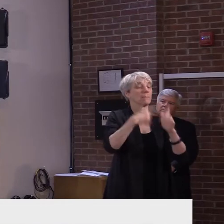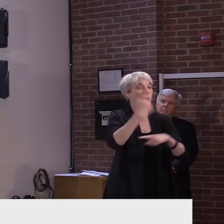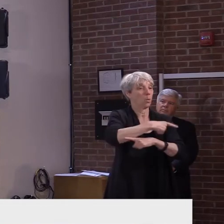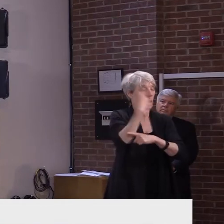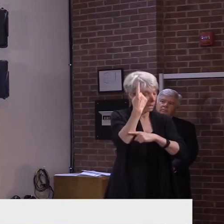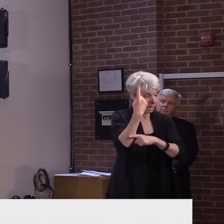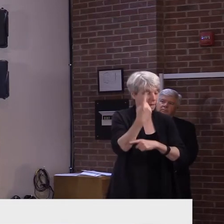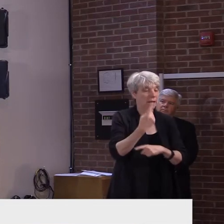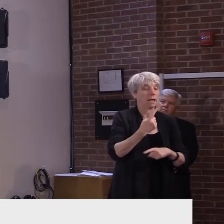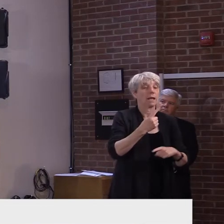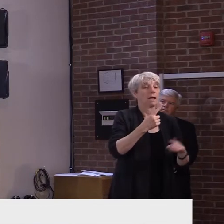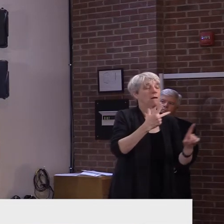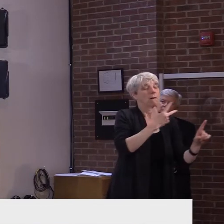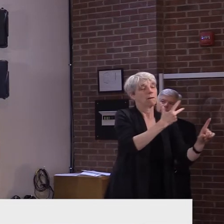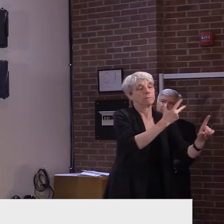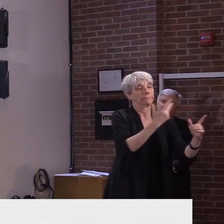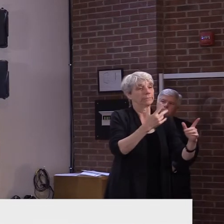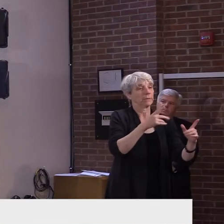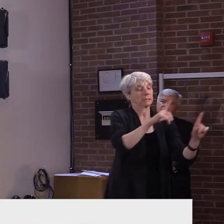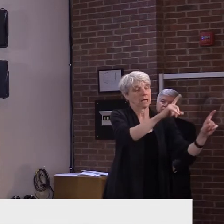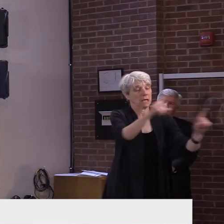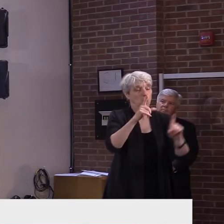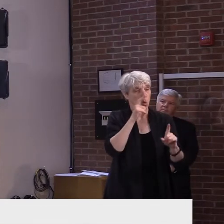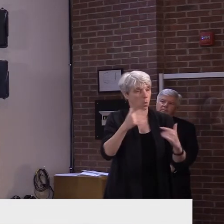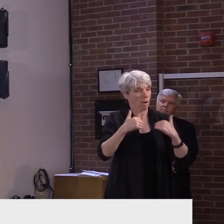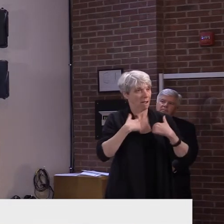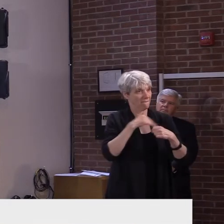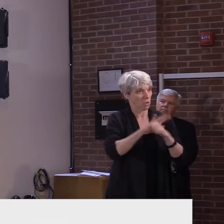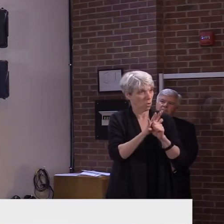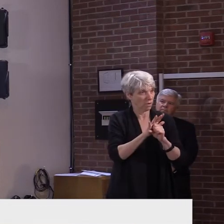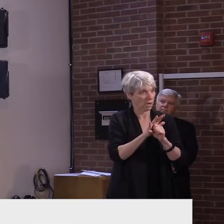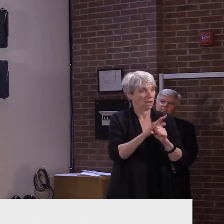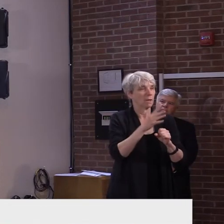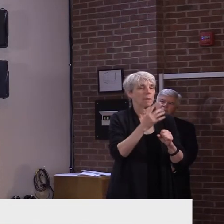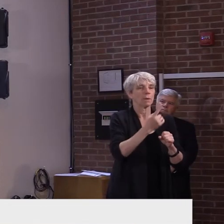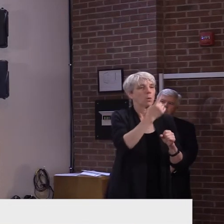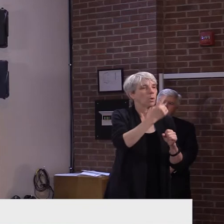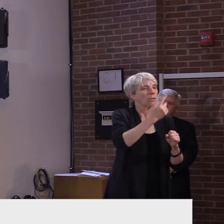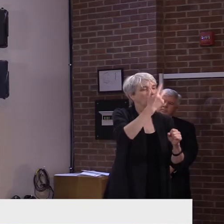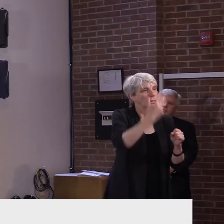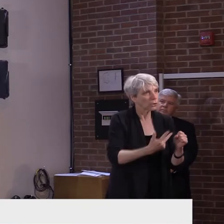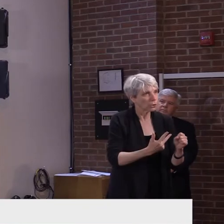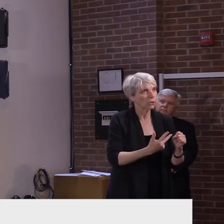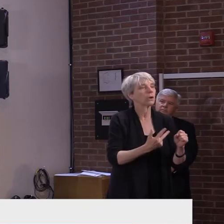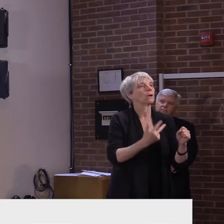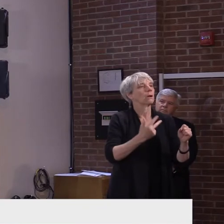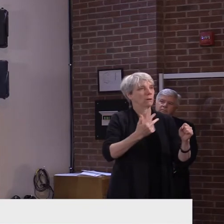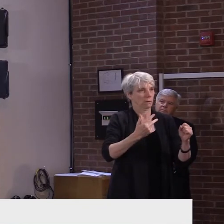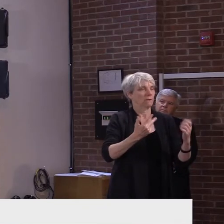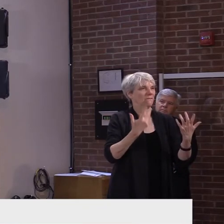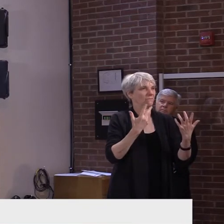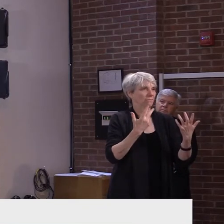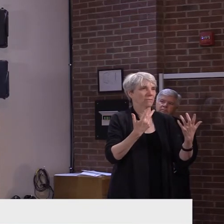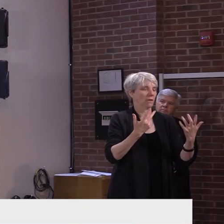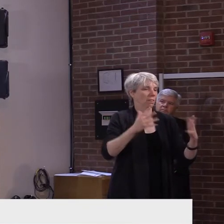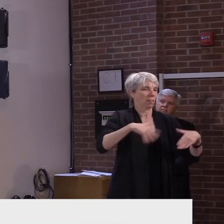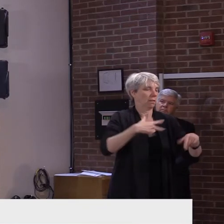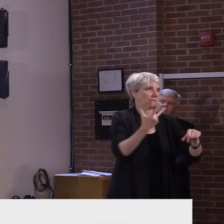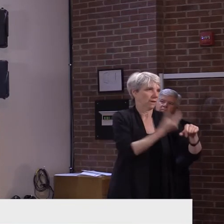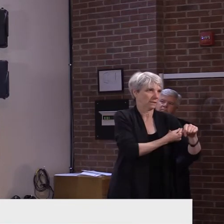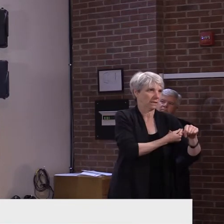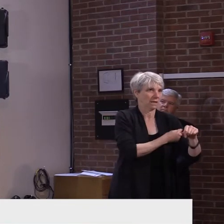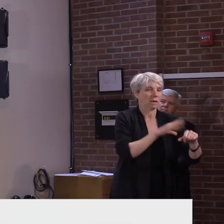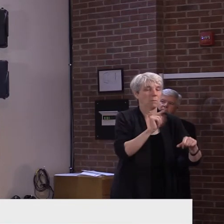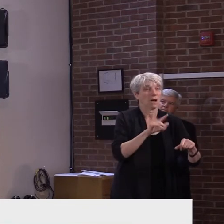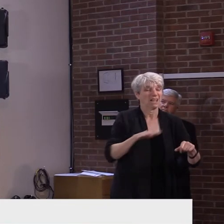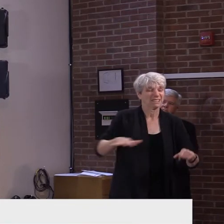in vaccinated Vermonters, this means the overall risk of one of the more than 438,000 fully